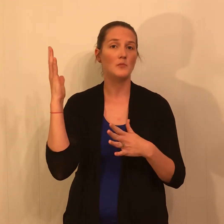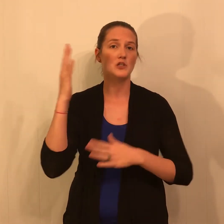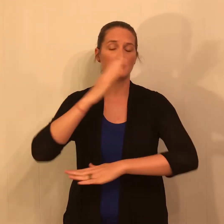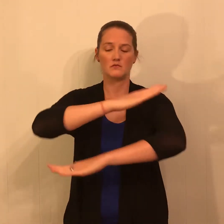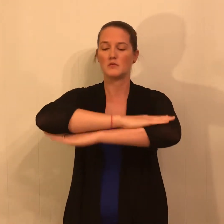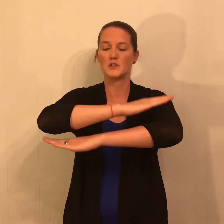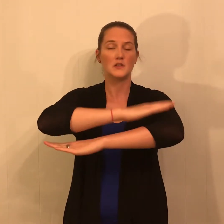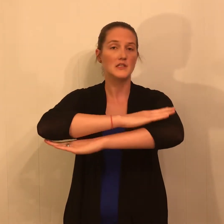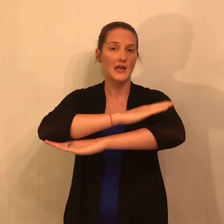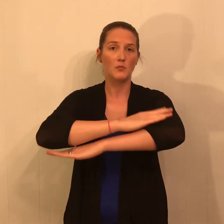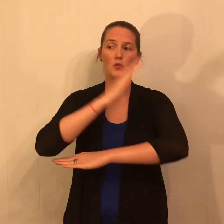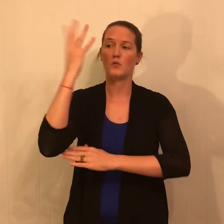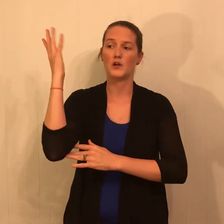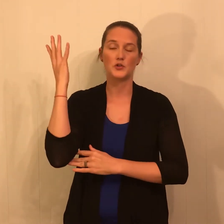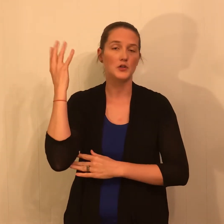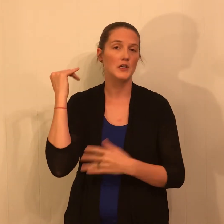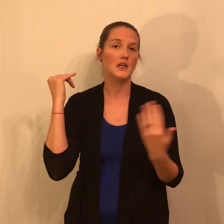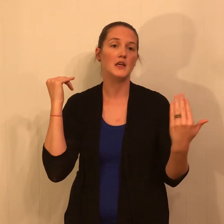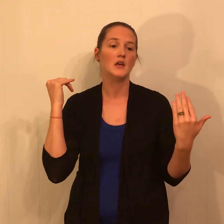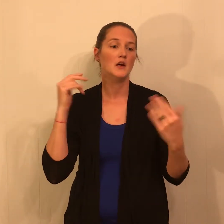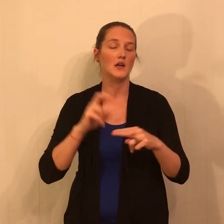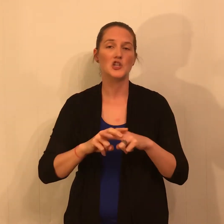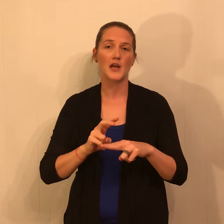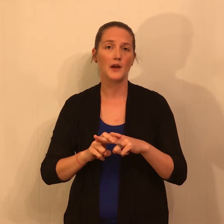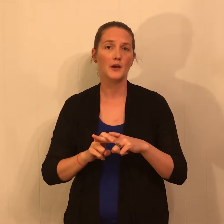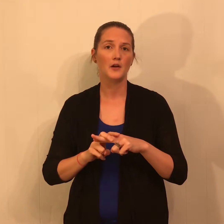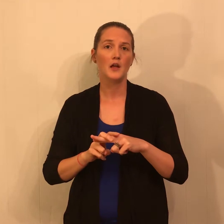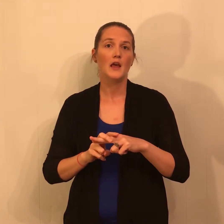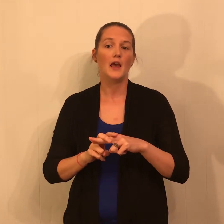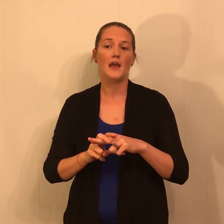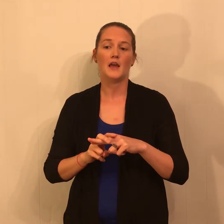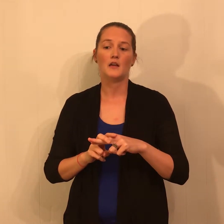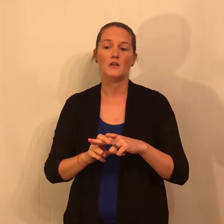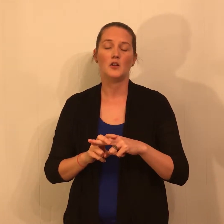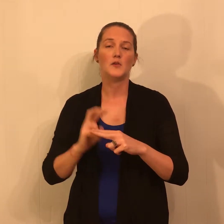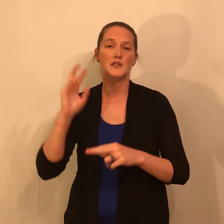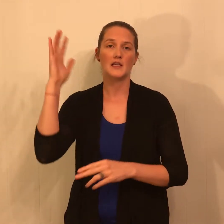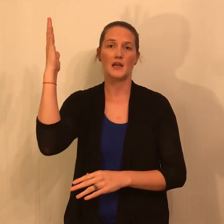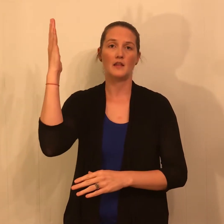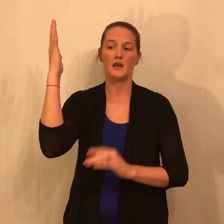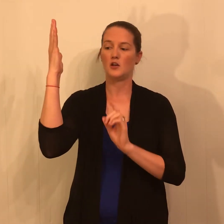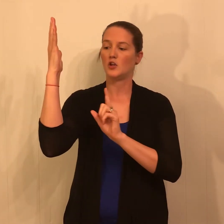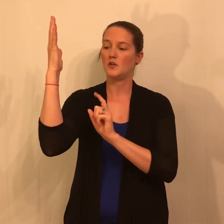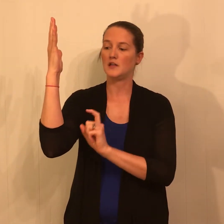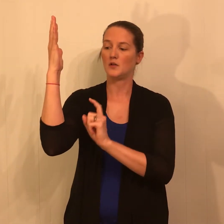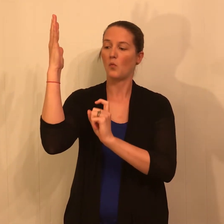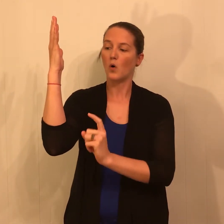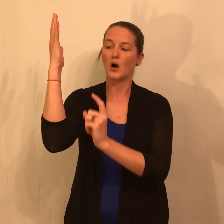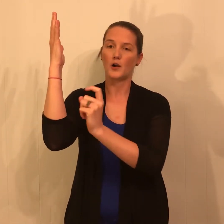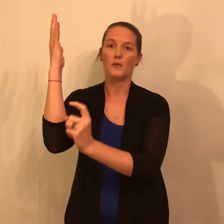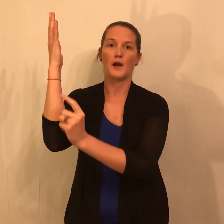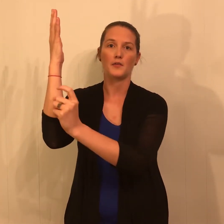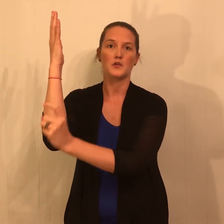object, a table, a tree, a chair, and you could say that you need to walk around the